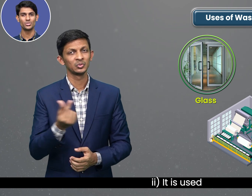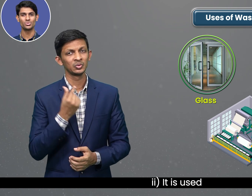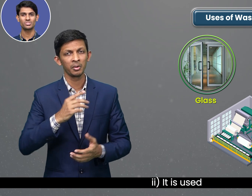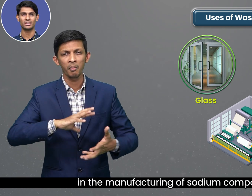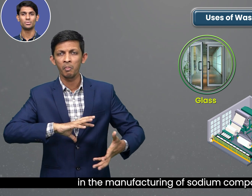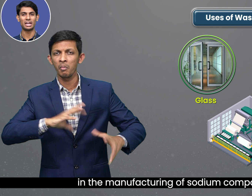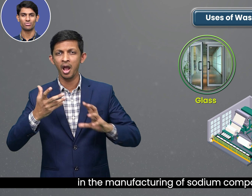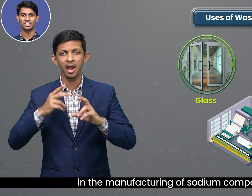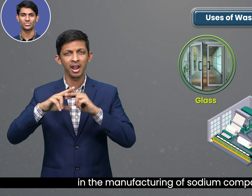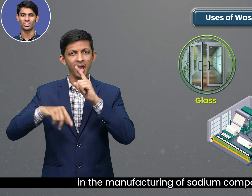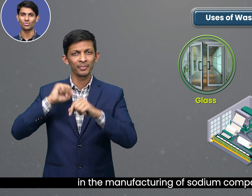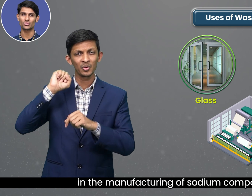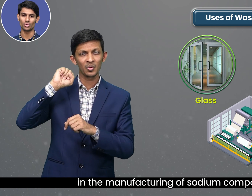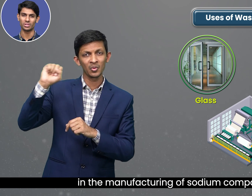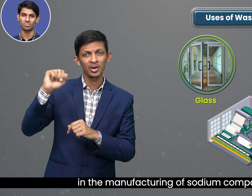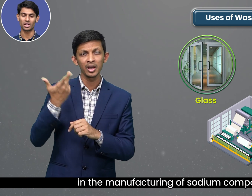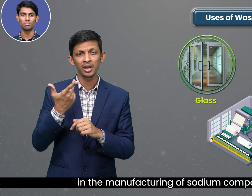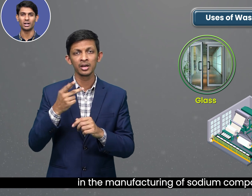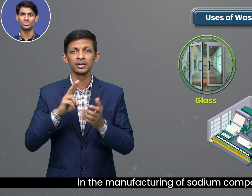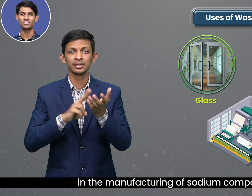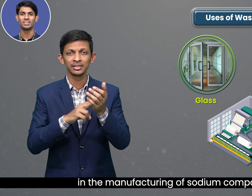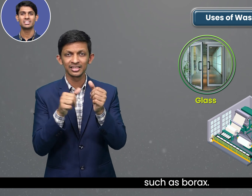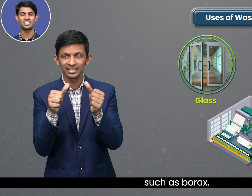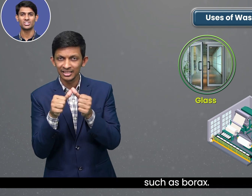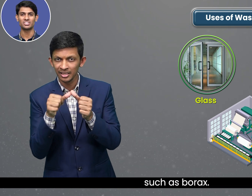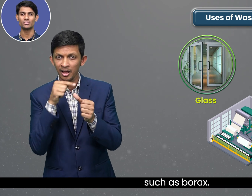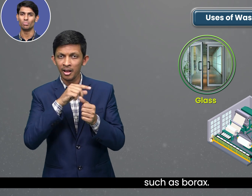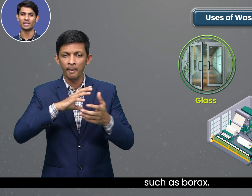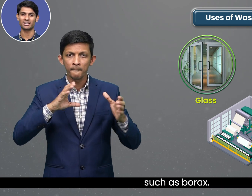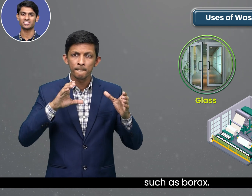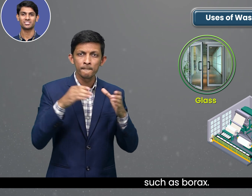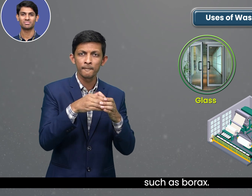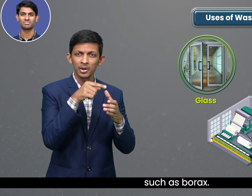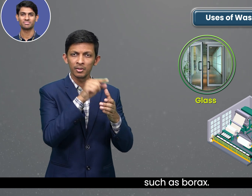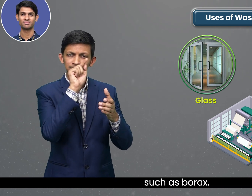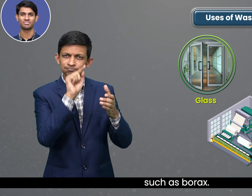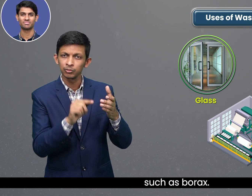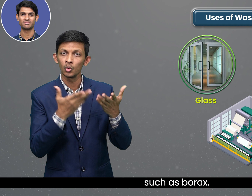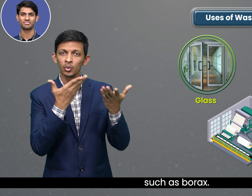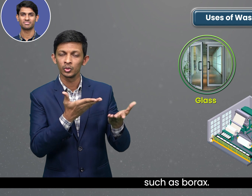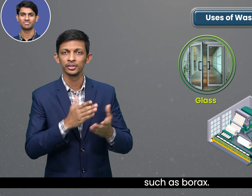It is used in the manufacturing of sodium compounds such as borax.